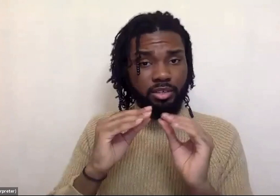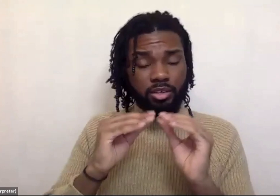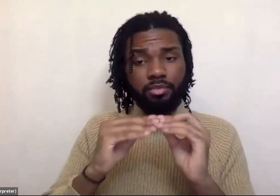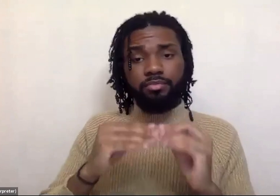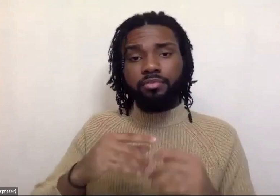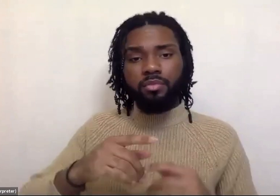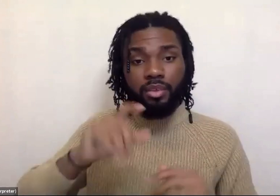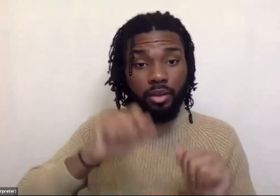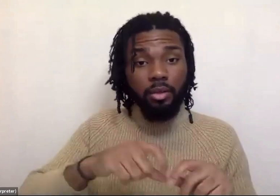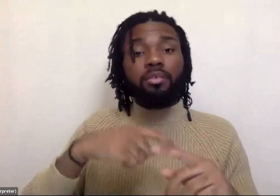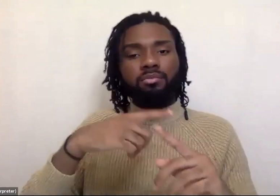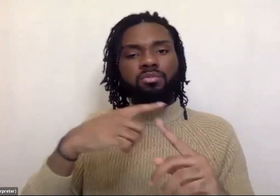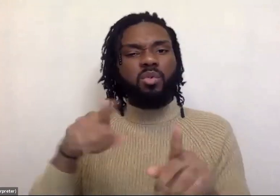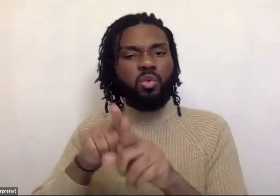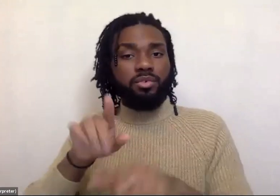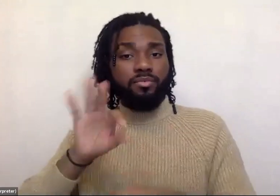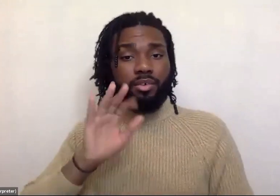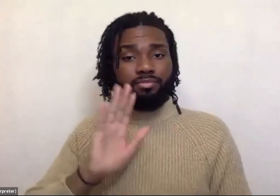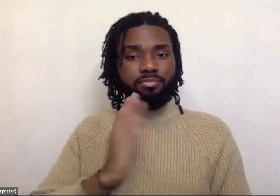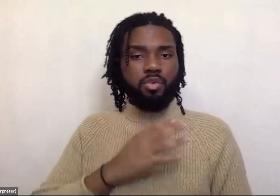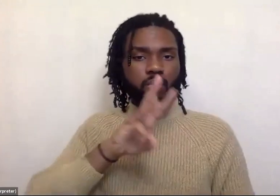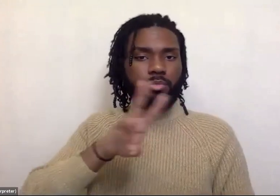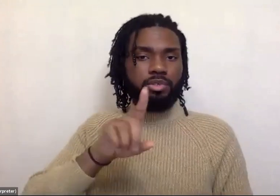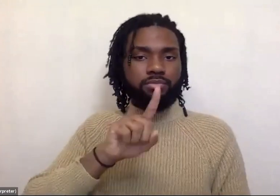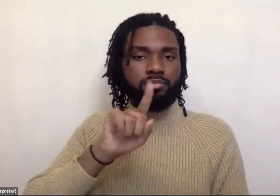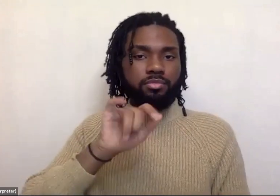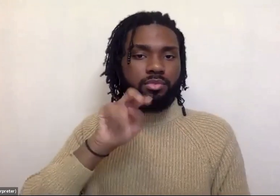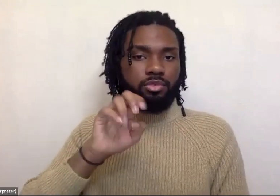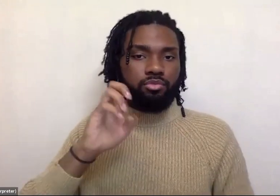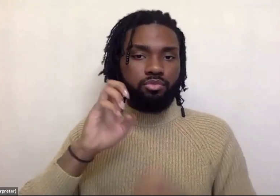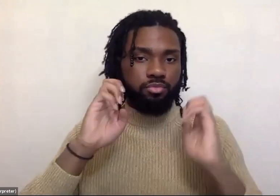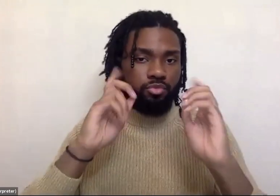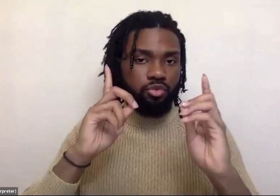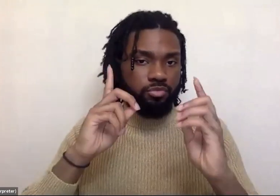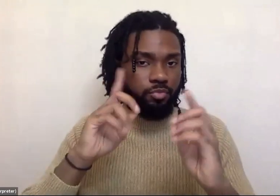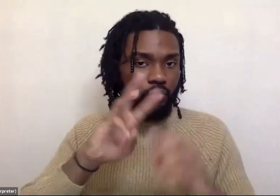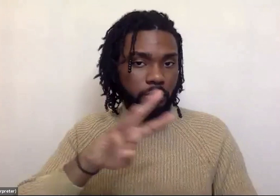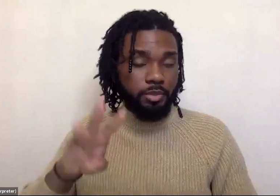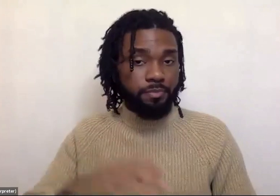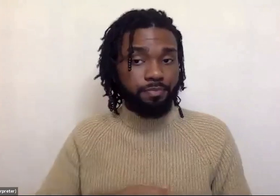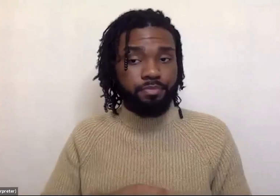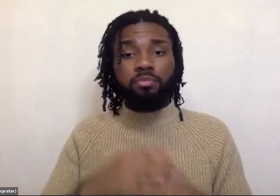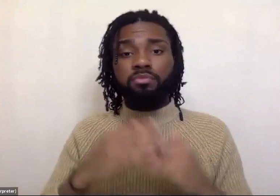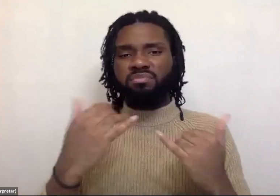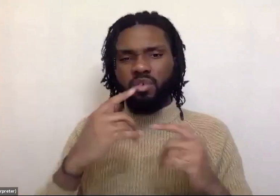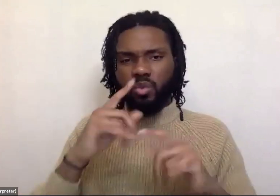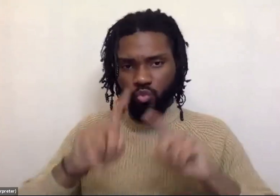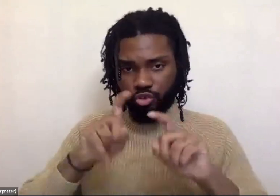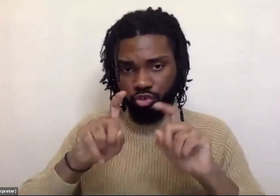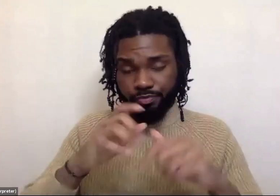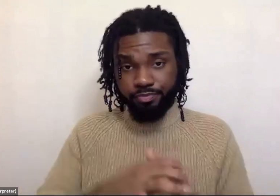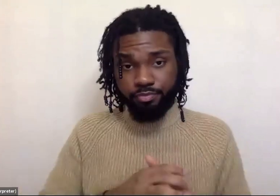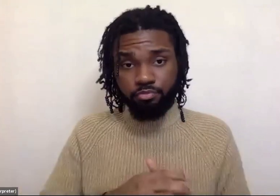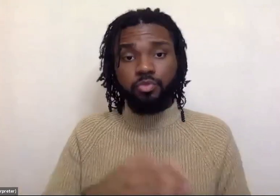website. So let's get back into some questions. So Judy, I want to start with